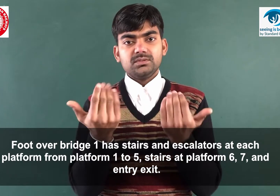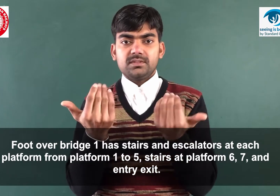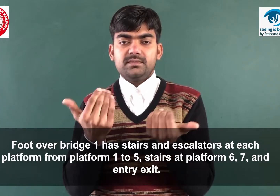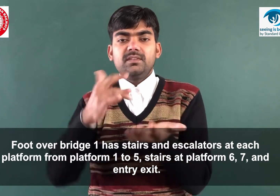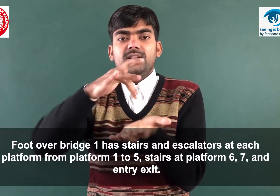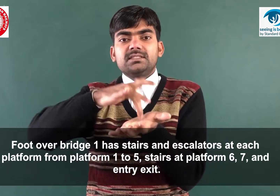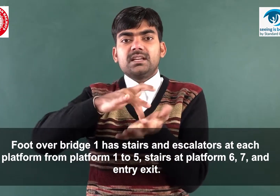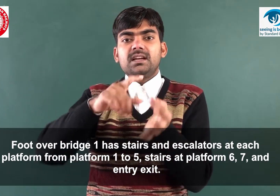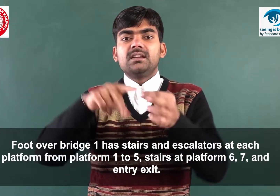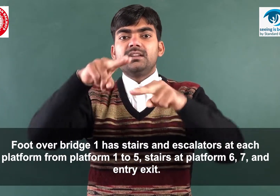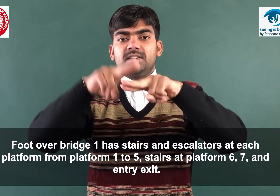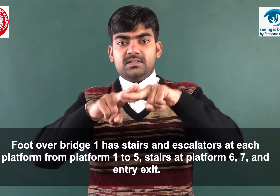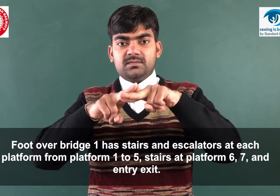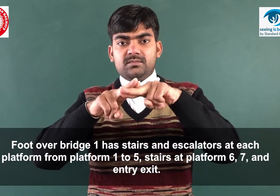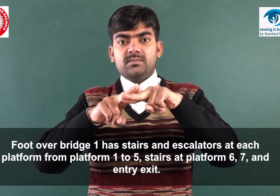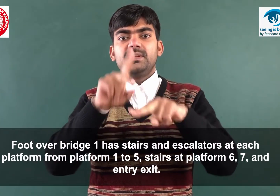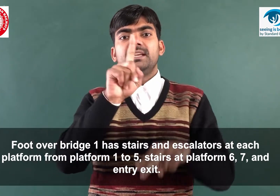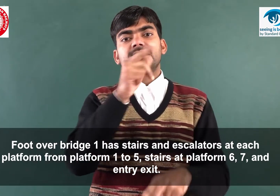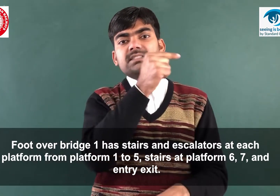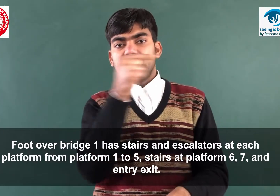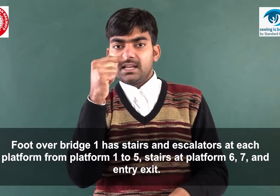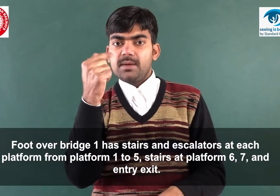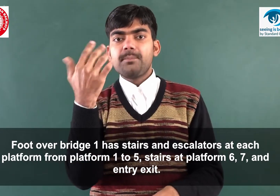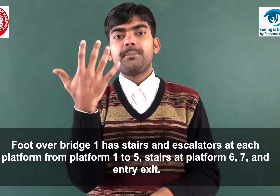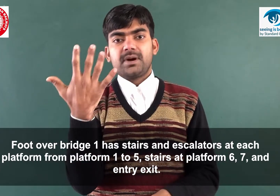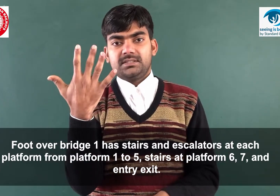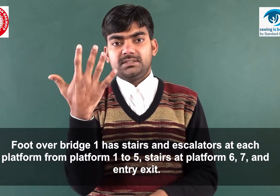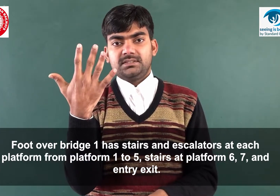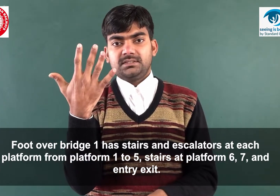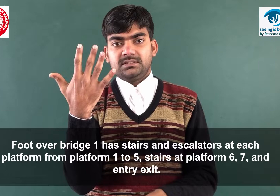5, stairs at platform 6, 7 and entry exit.